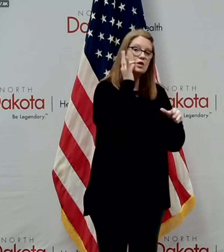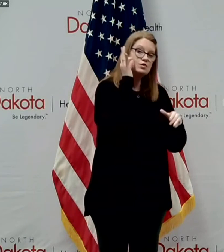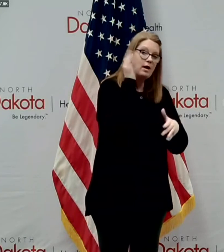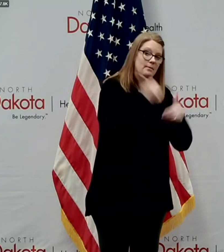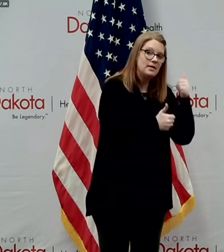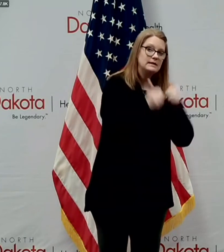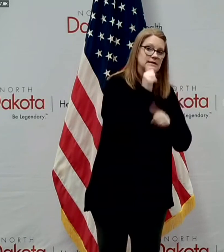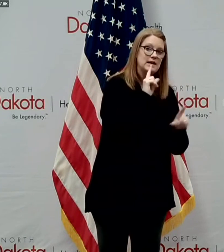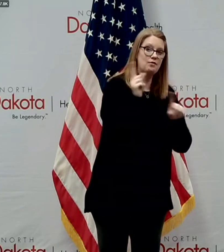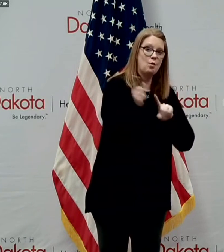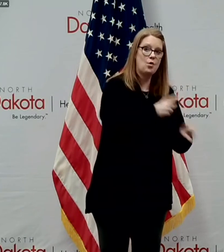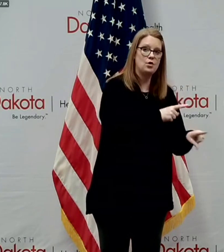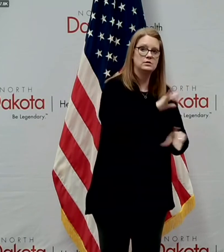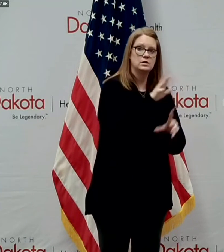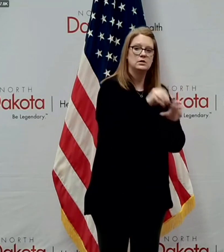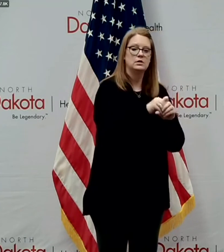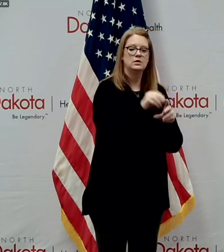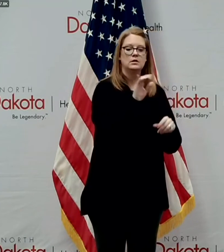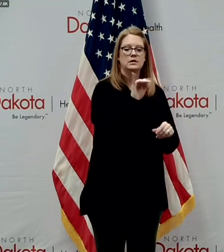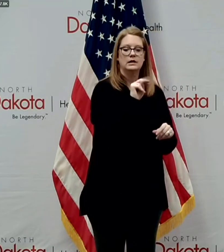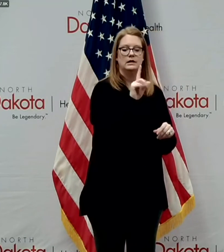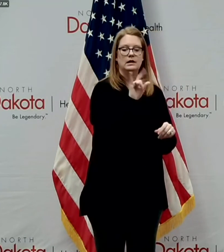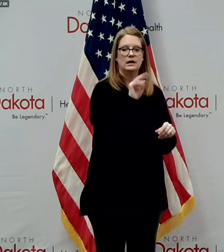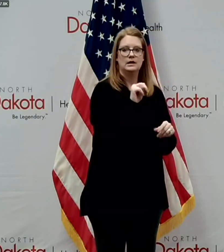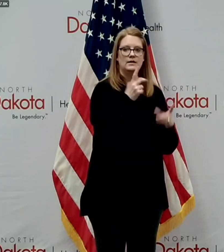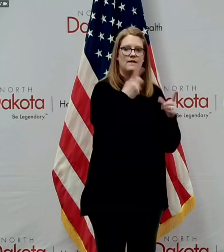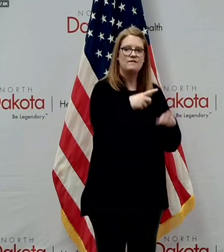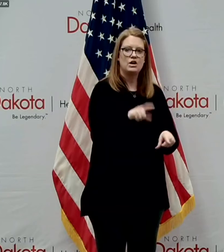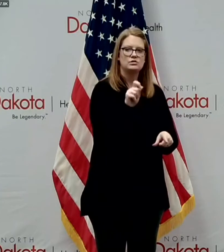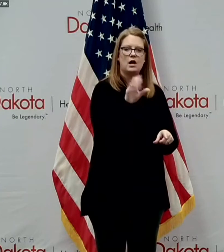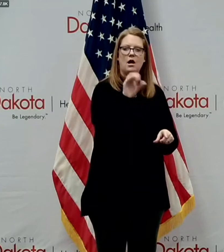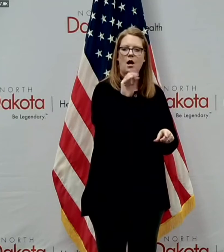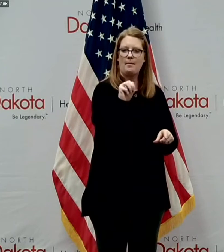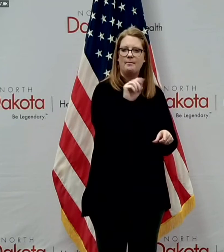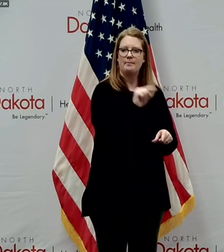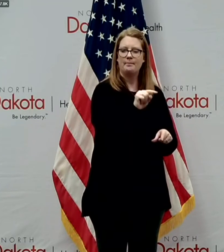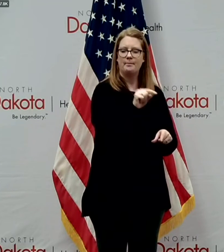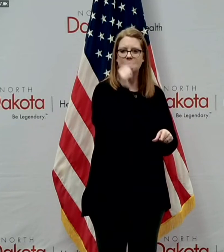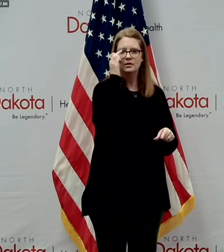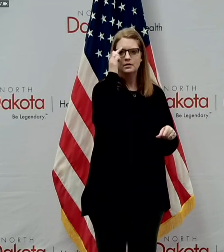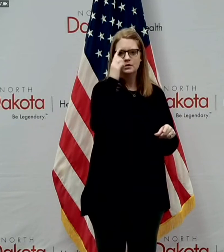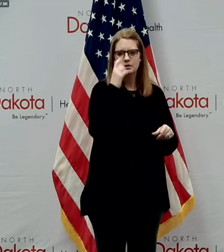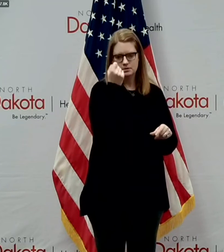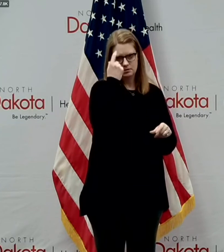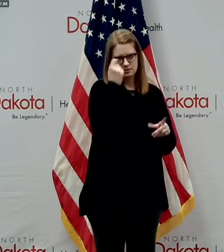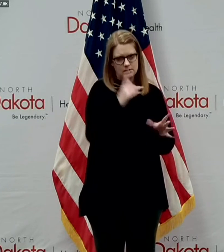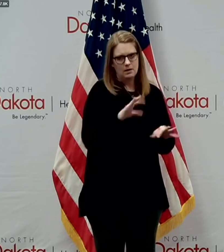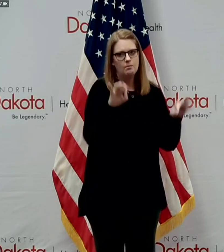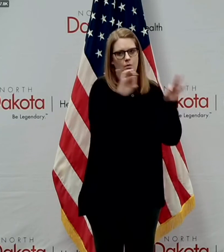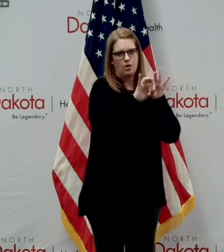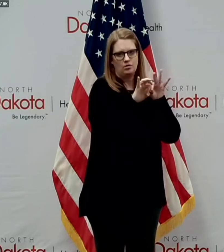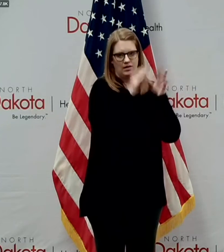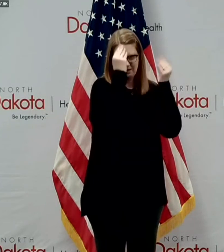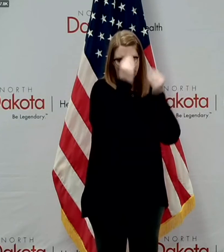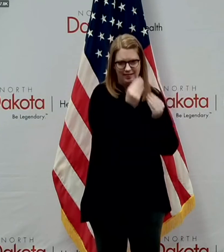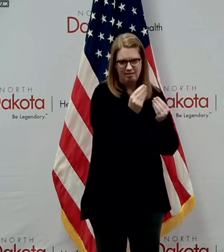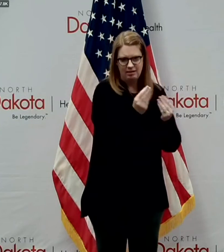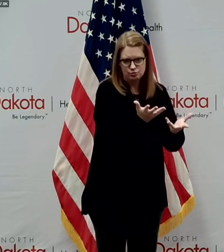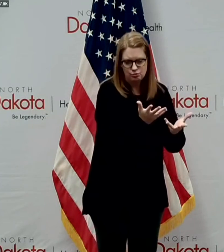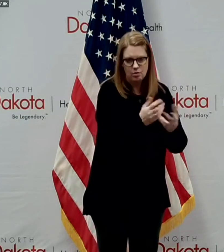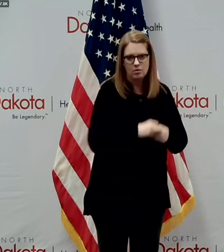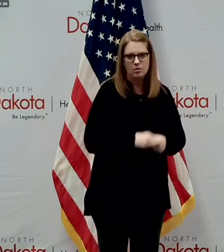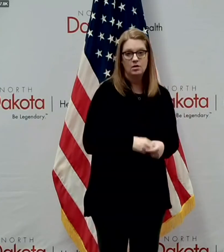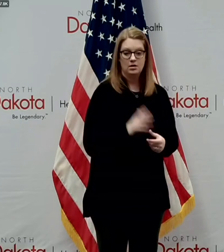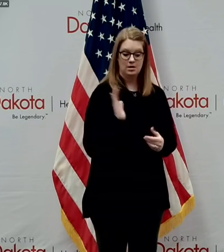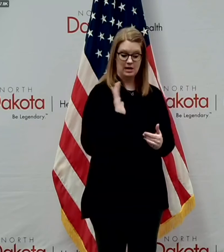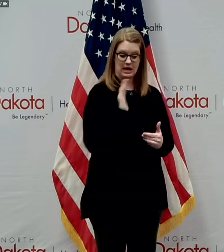executive orders, are all found on our website at IndianAffairs.com. So that's important that we share that information. Also, our office,